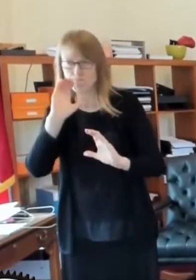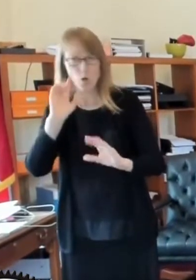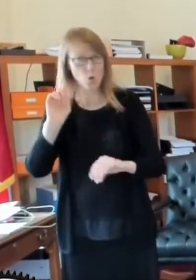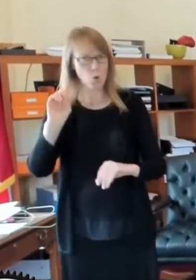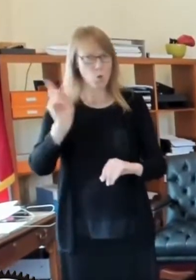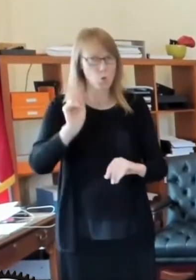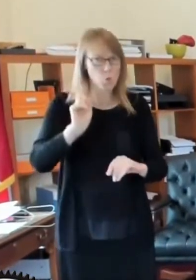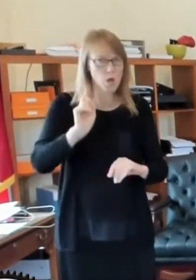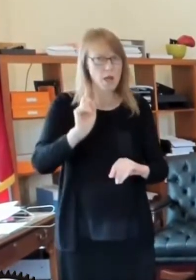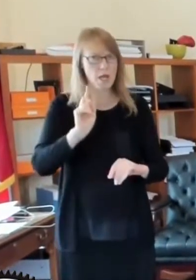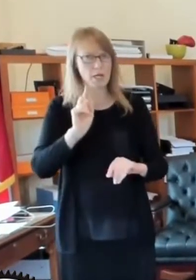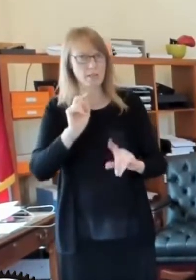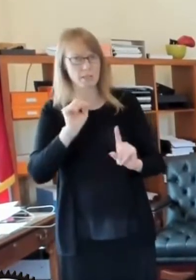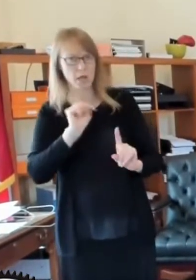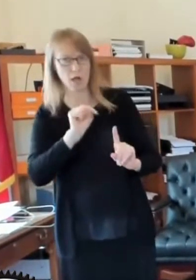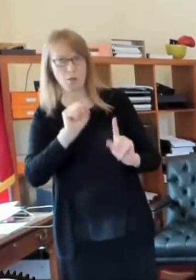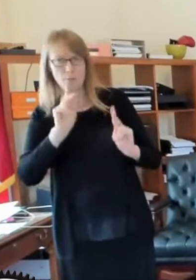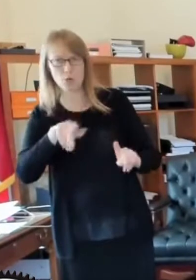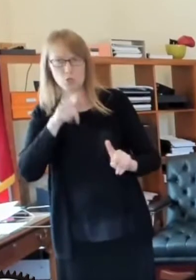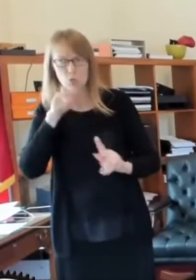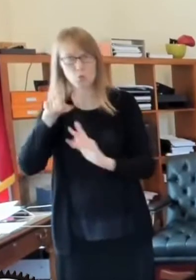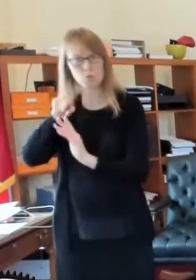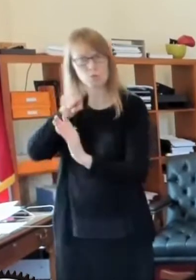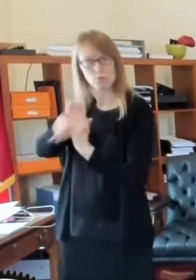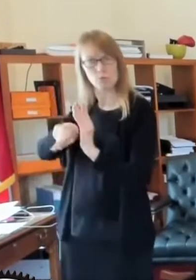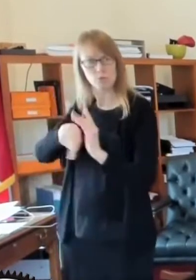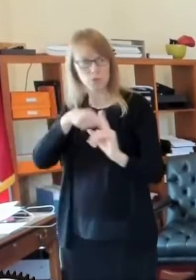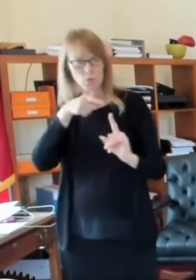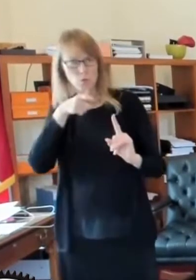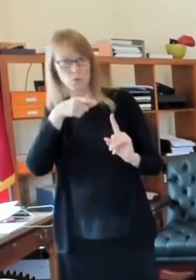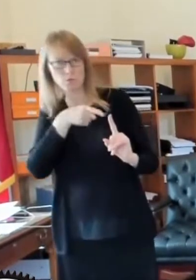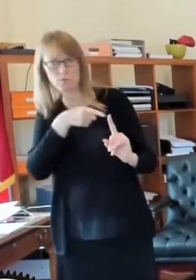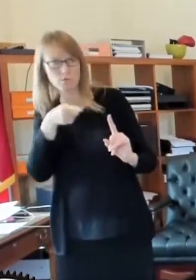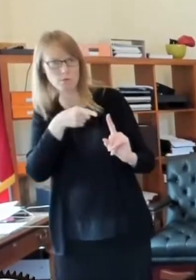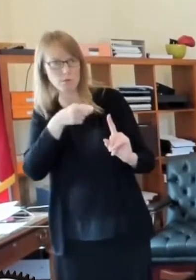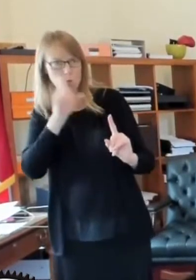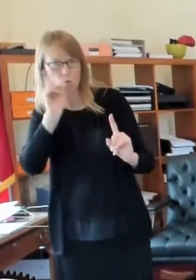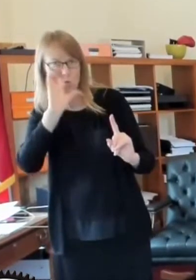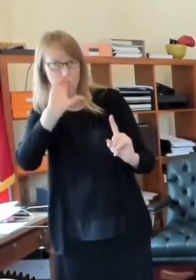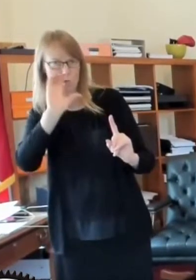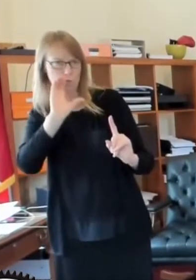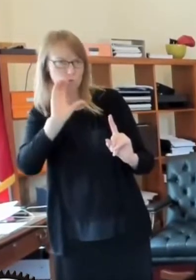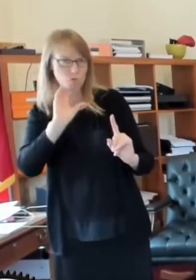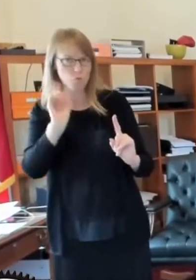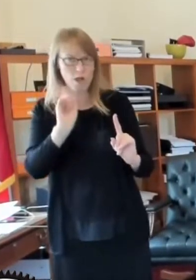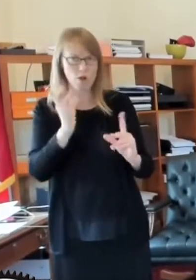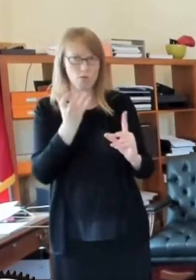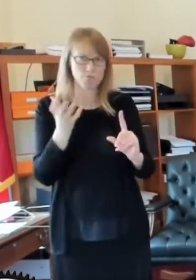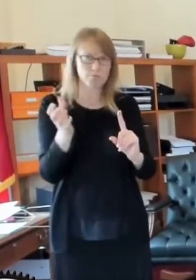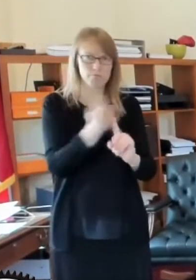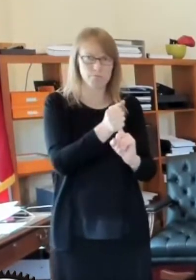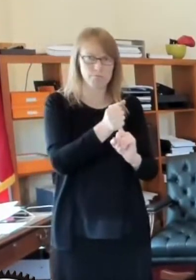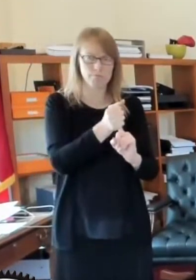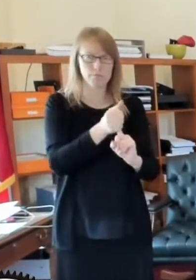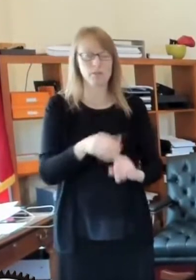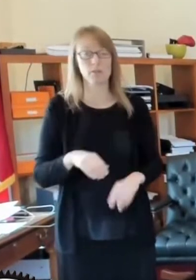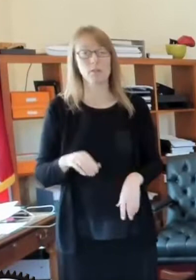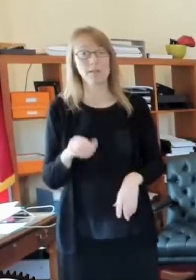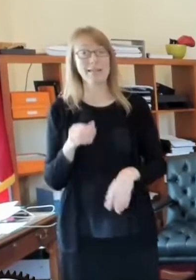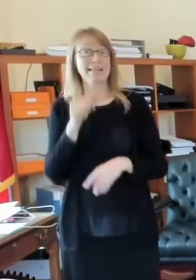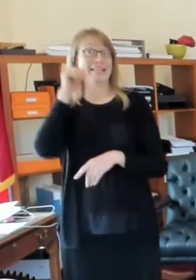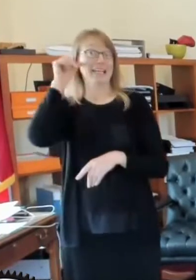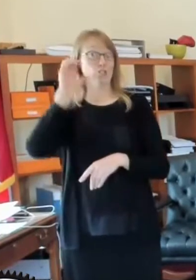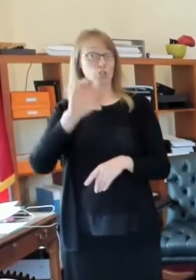of this violence. Let me say that, and the chief stressed this yesterday in his